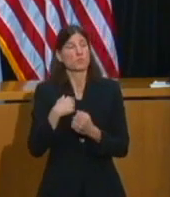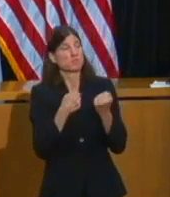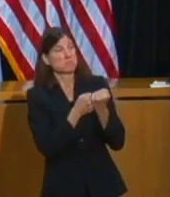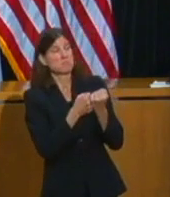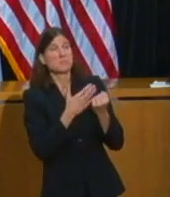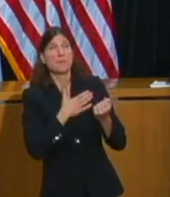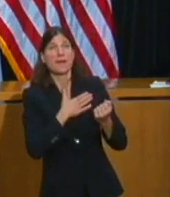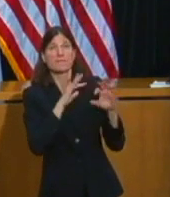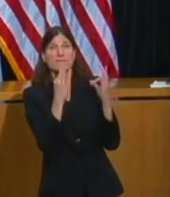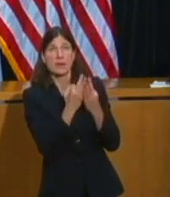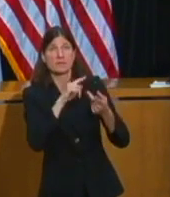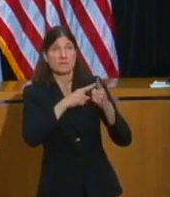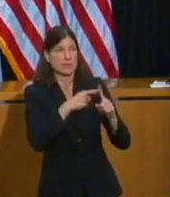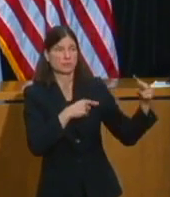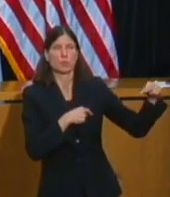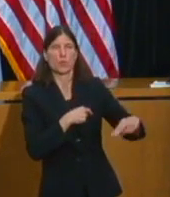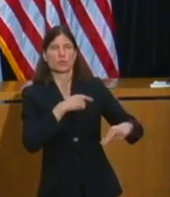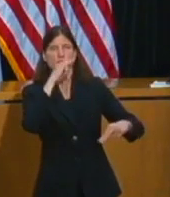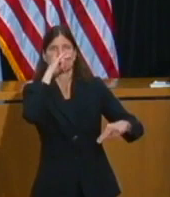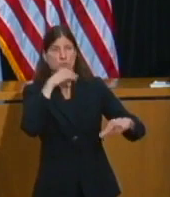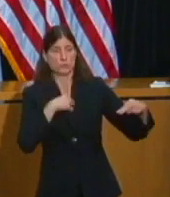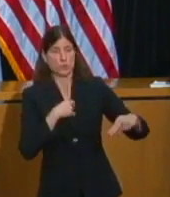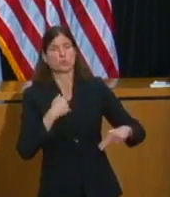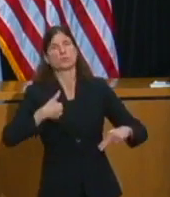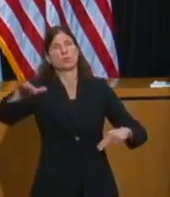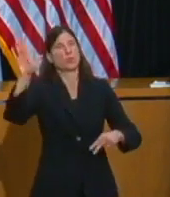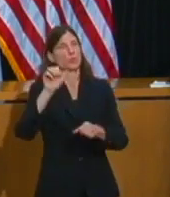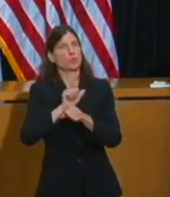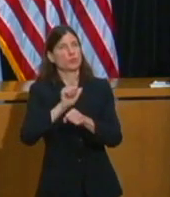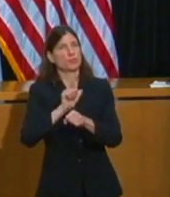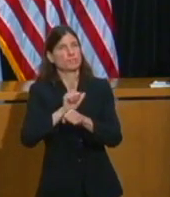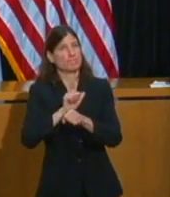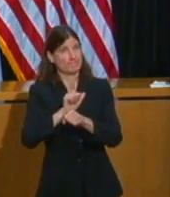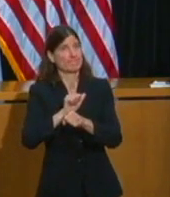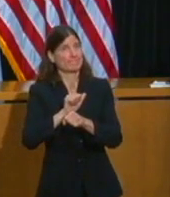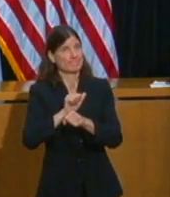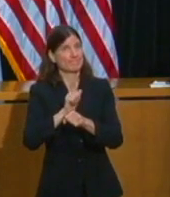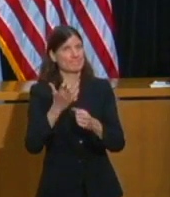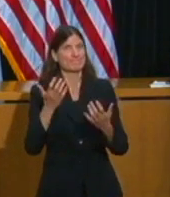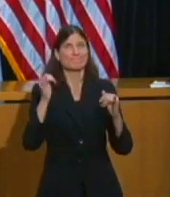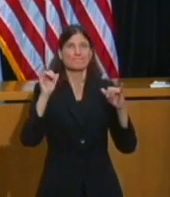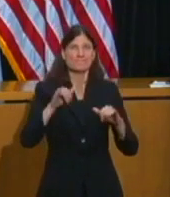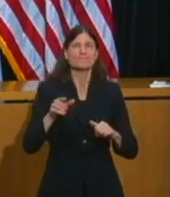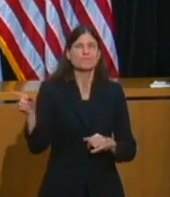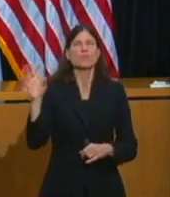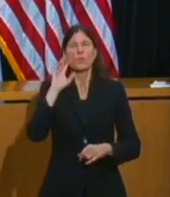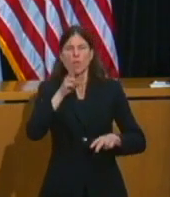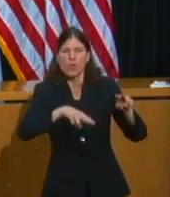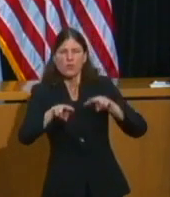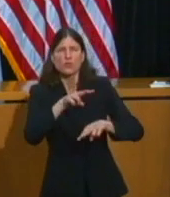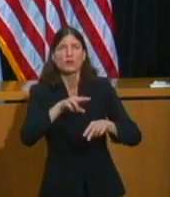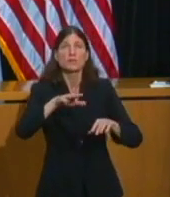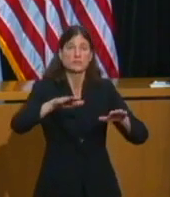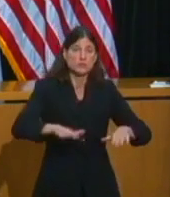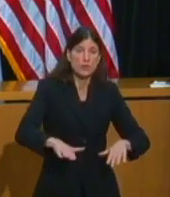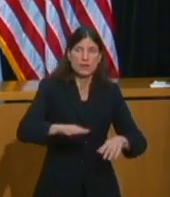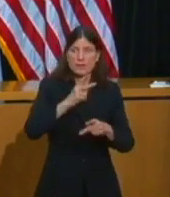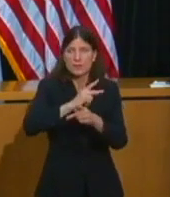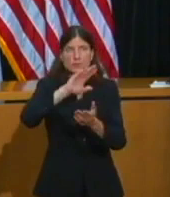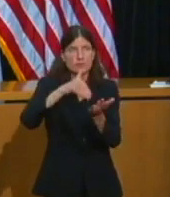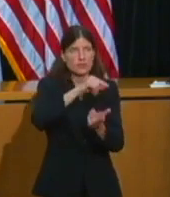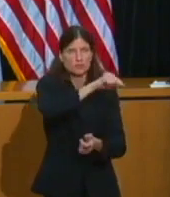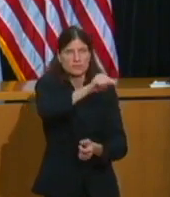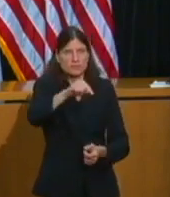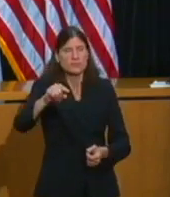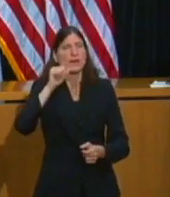vulnerable families. And then we're looking at it in 2-month intervals and trying to make sure that the requirements and the funding that we put